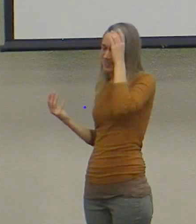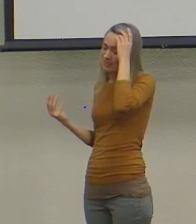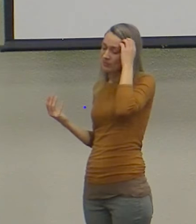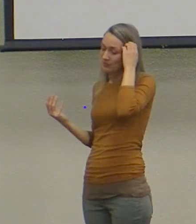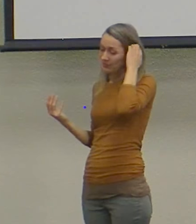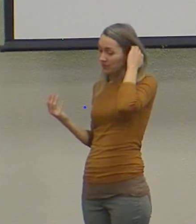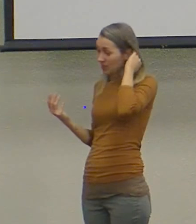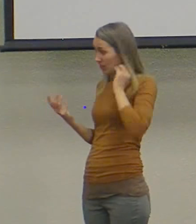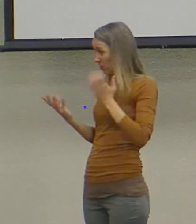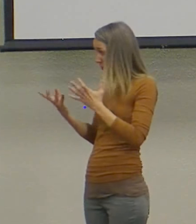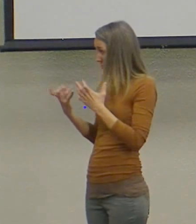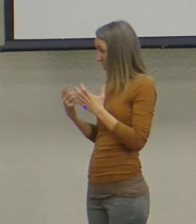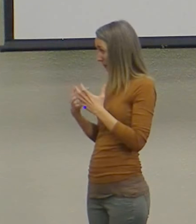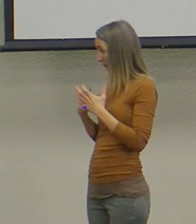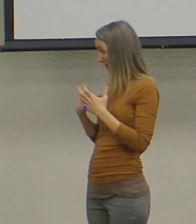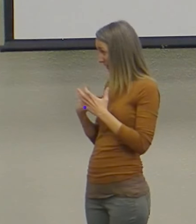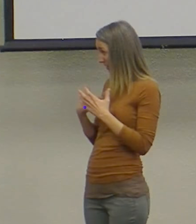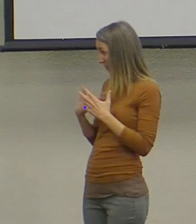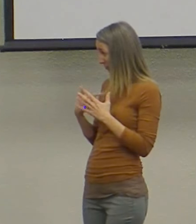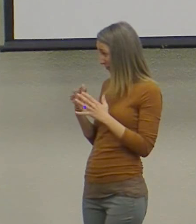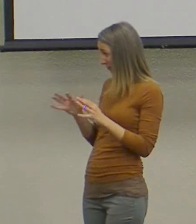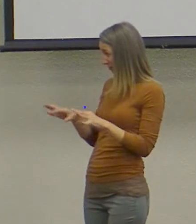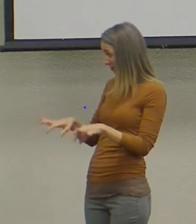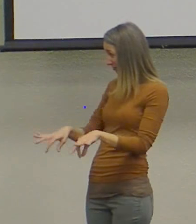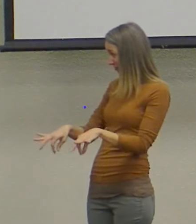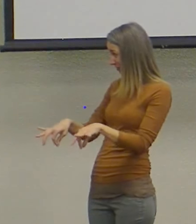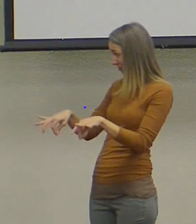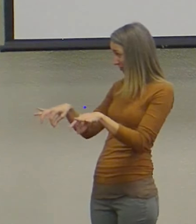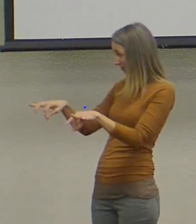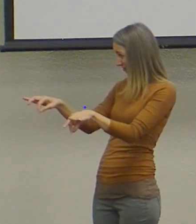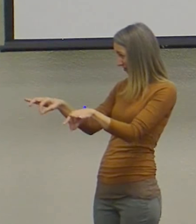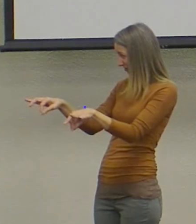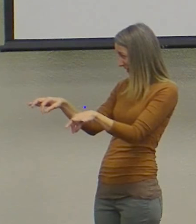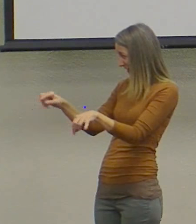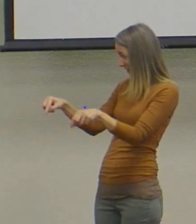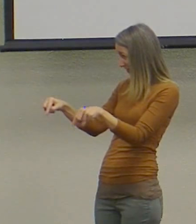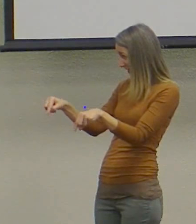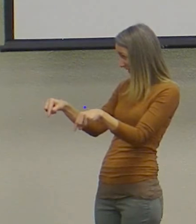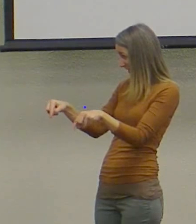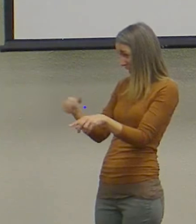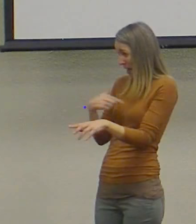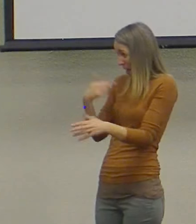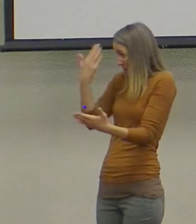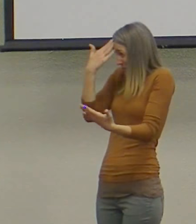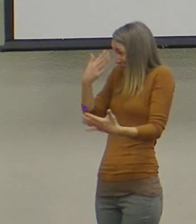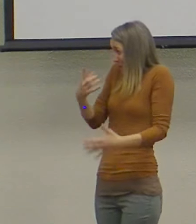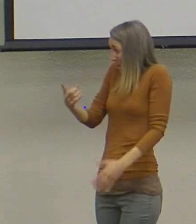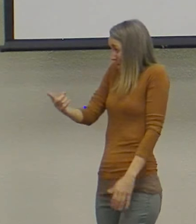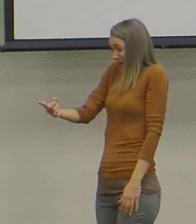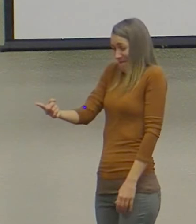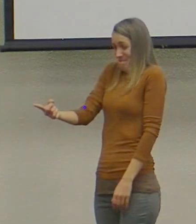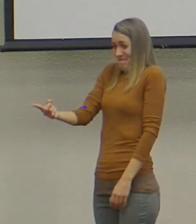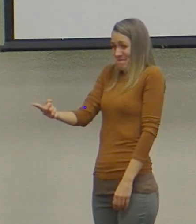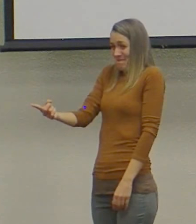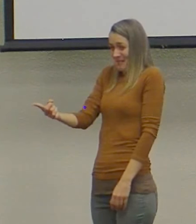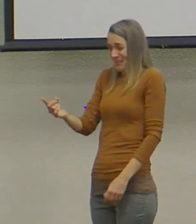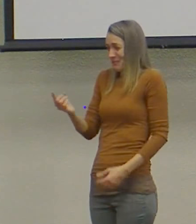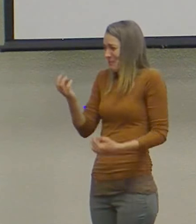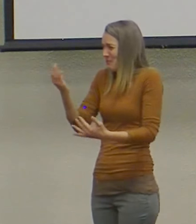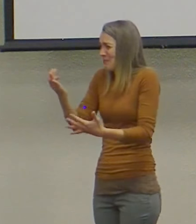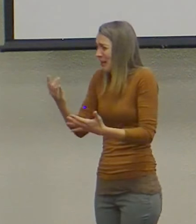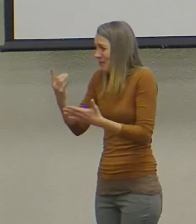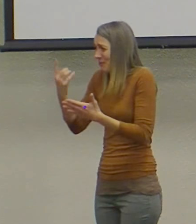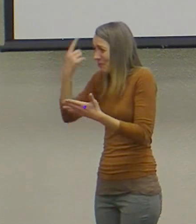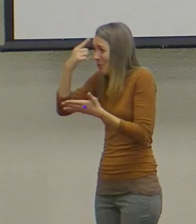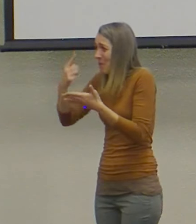and to lift the covers off of a man's feet that I barely know and wait for what